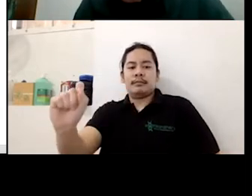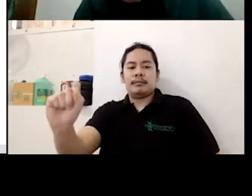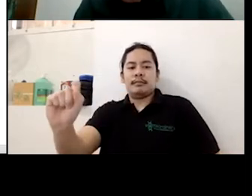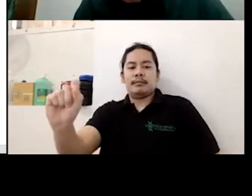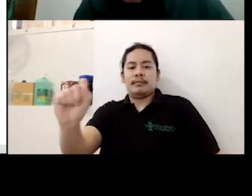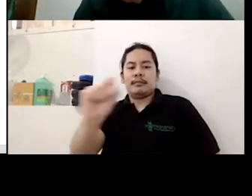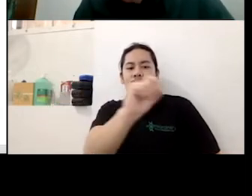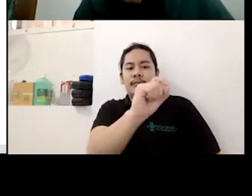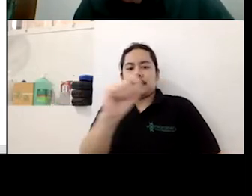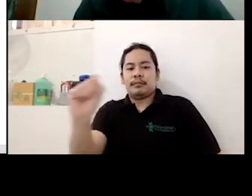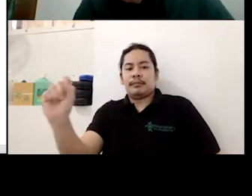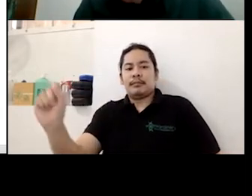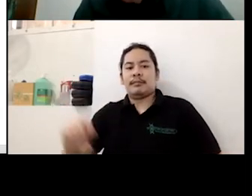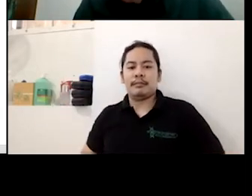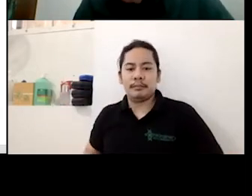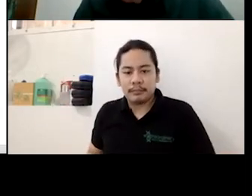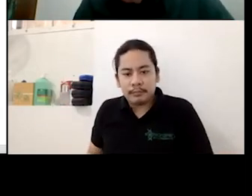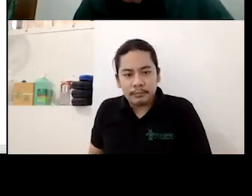one doesn't really fit,